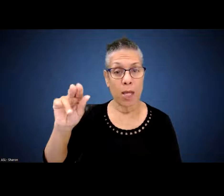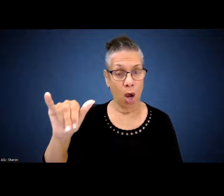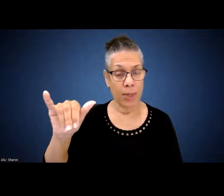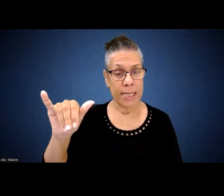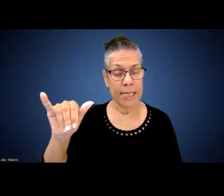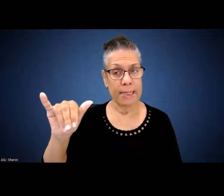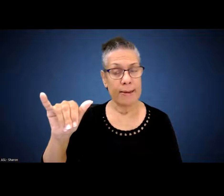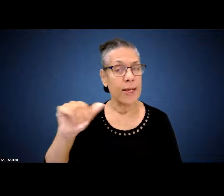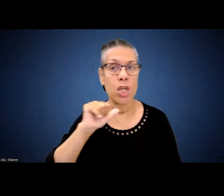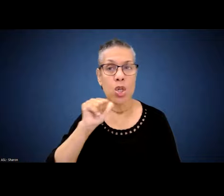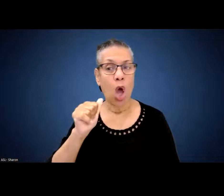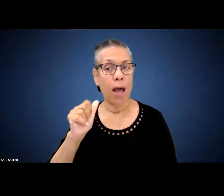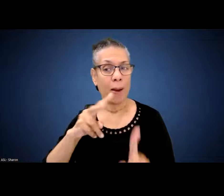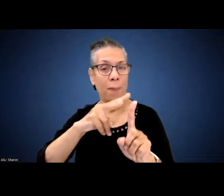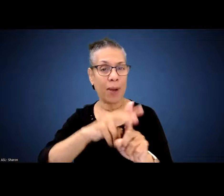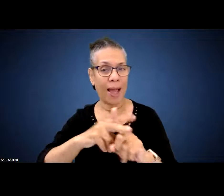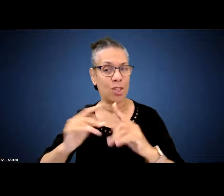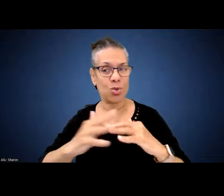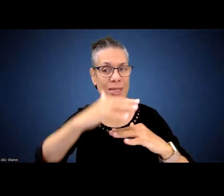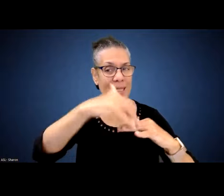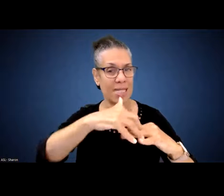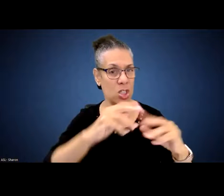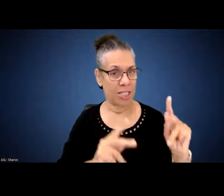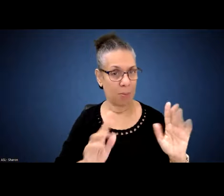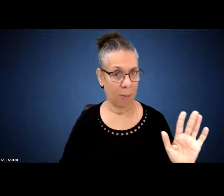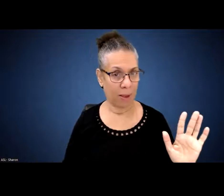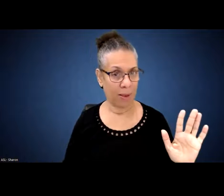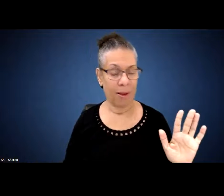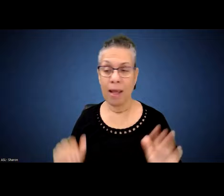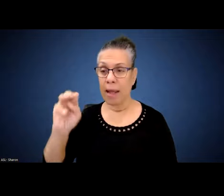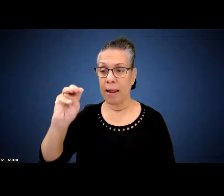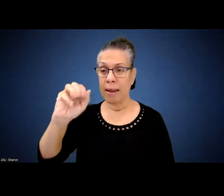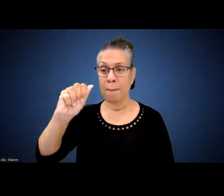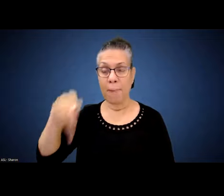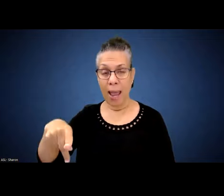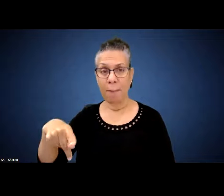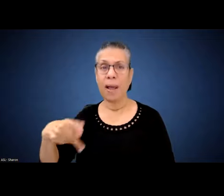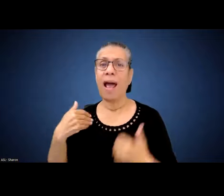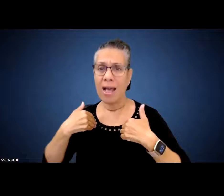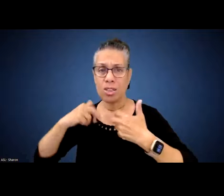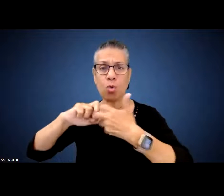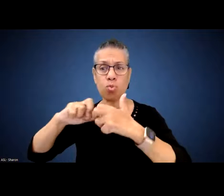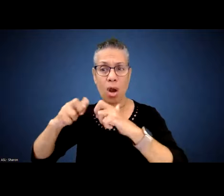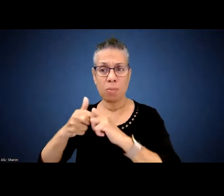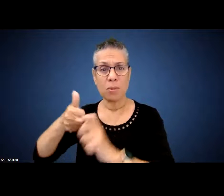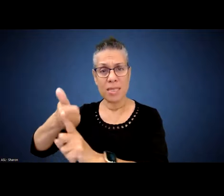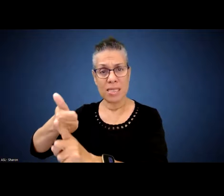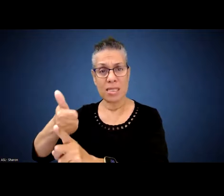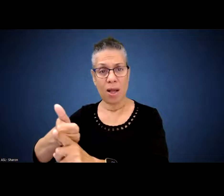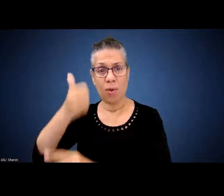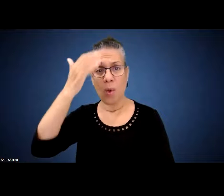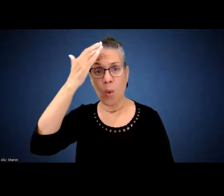doesn't necessarily apply to Indigenous people. And as you said, that the map is problematic because it, it